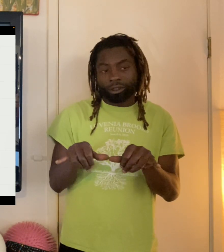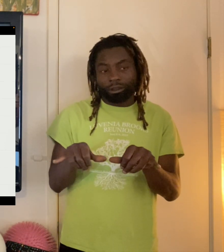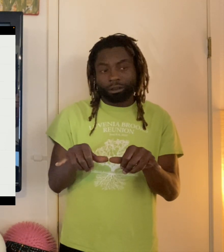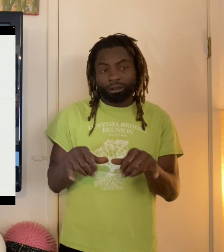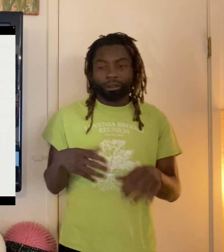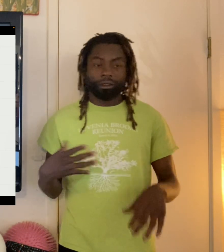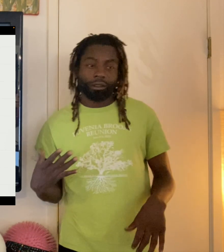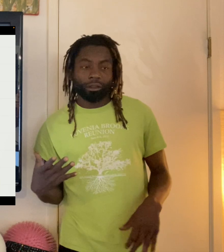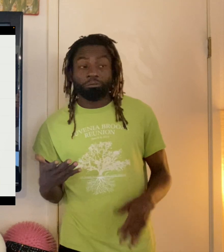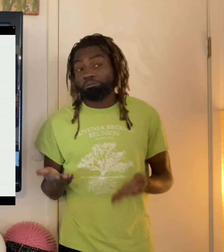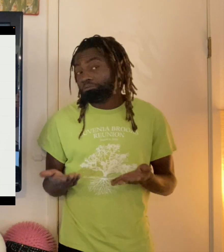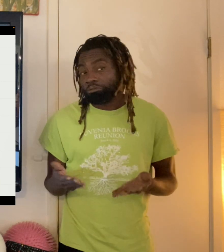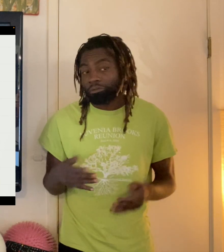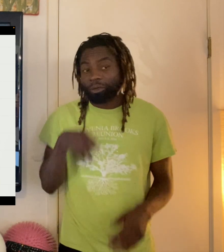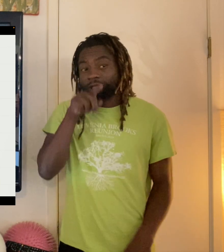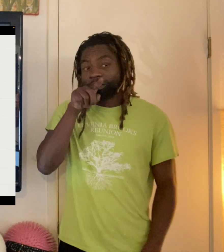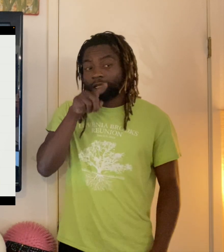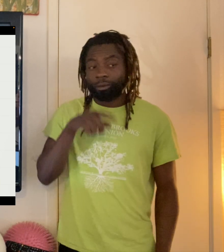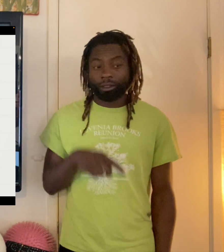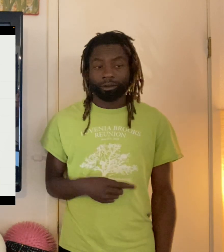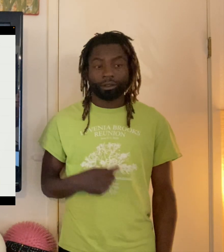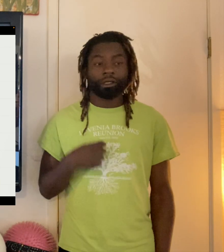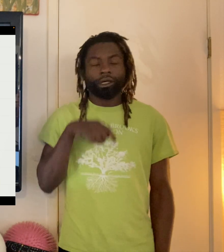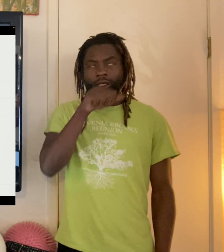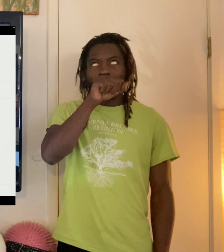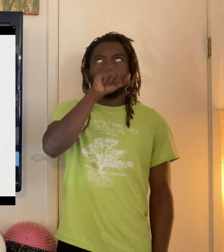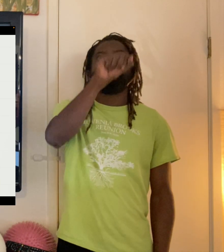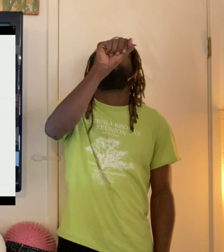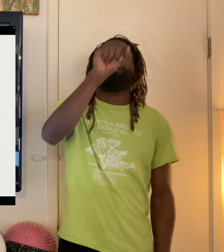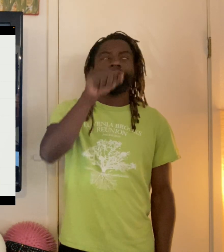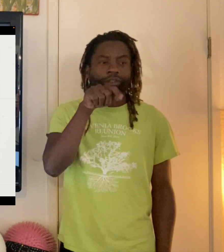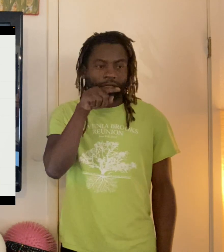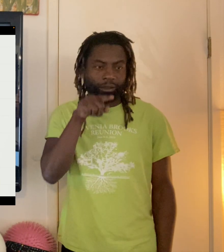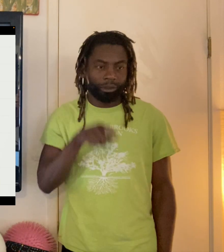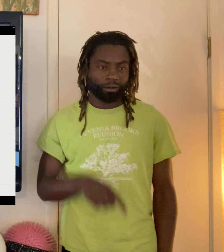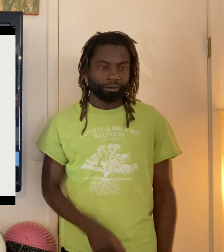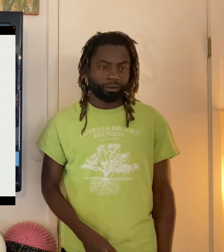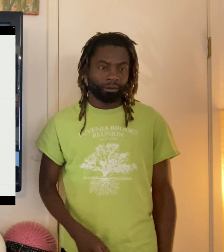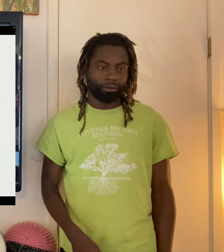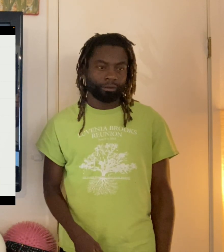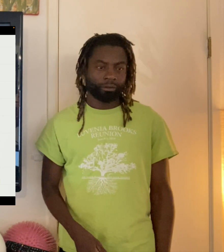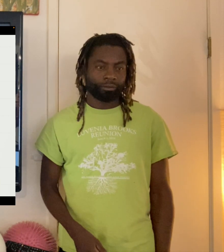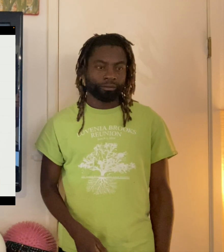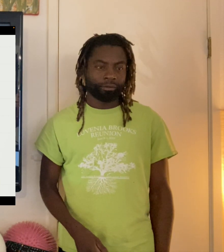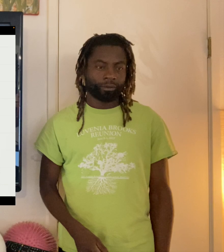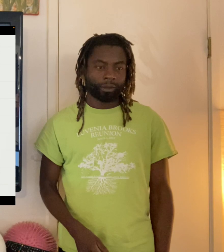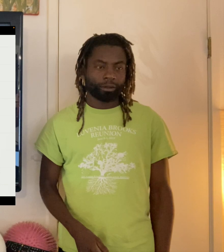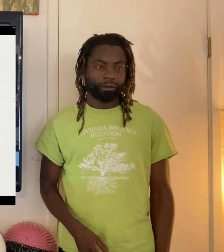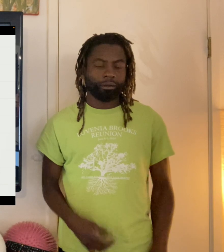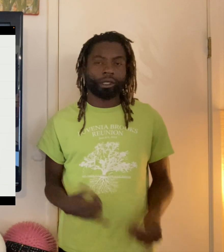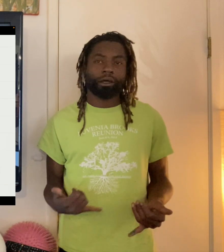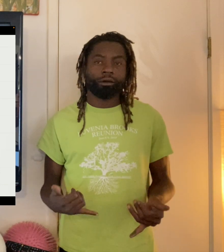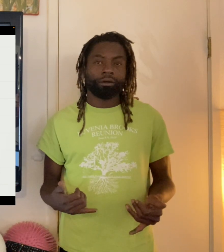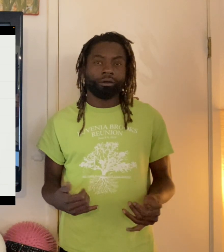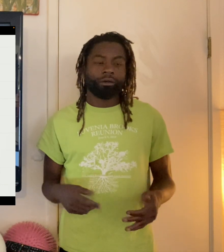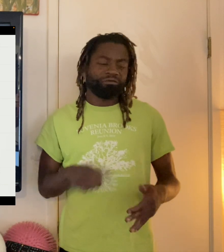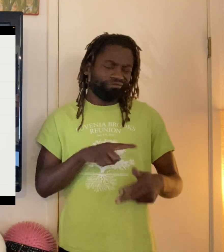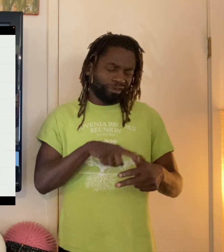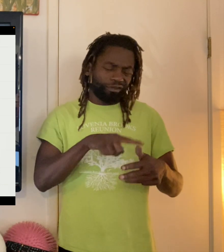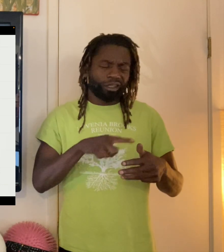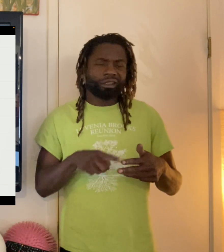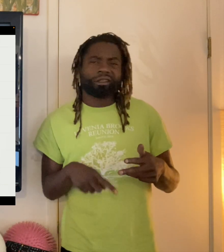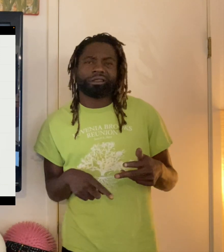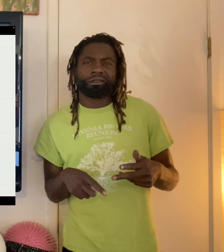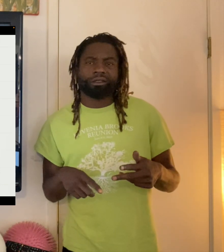and maybe even salamanders. Huh, I really like salamanders. So, one thing we use numbers